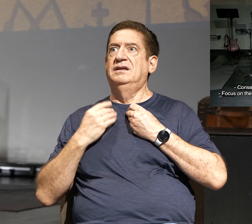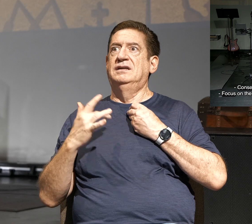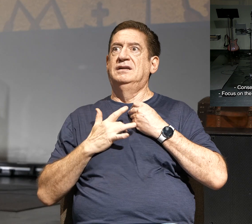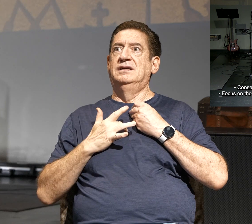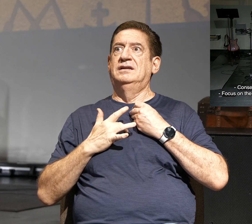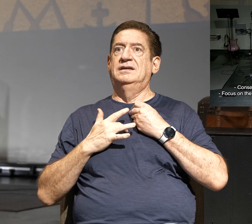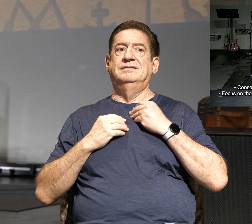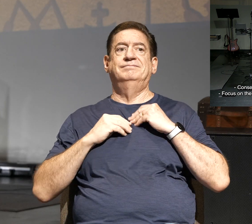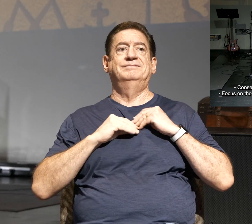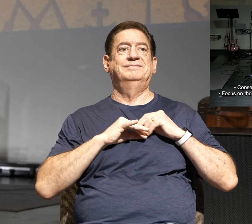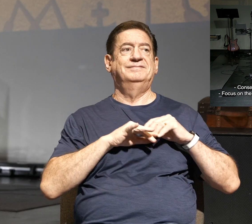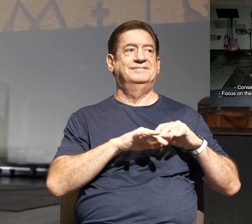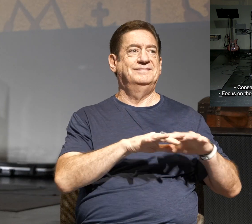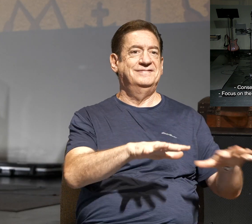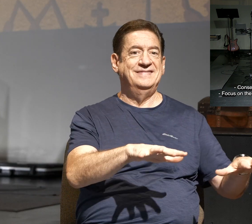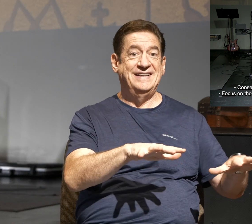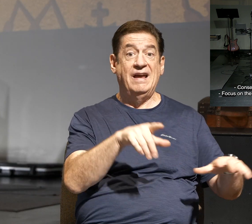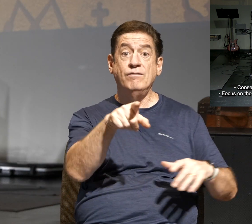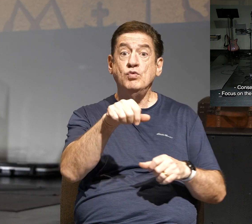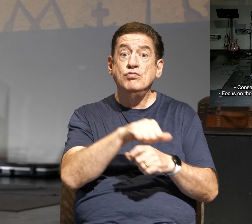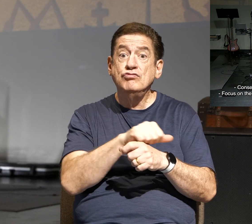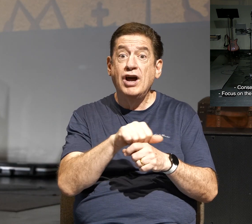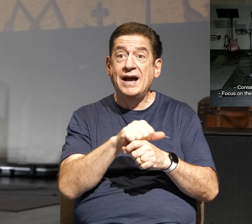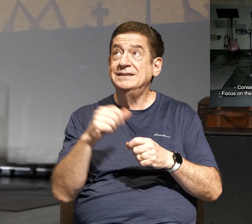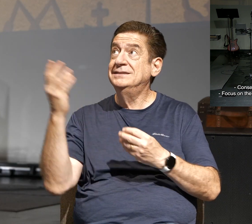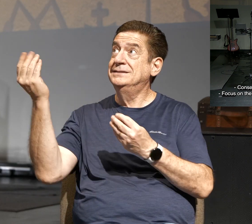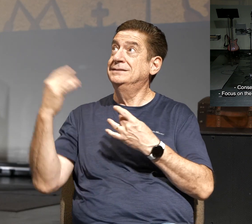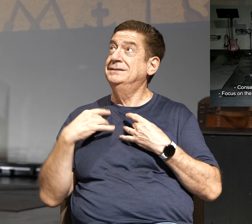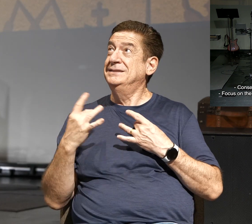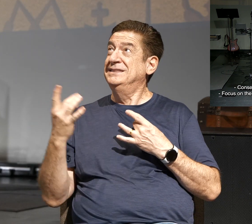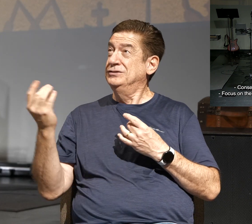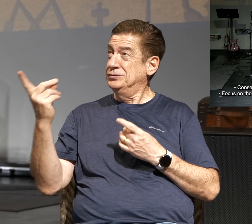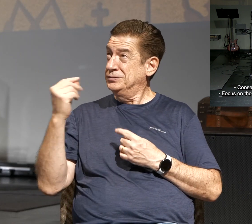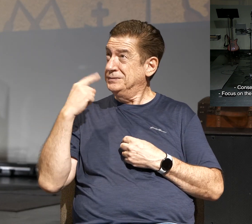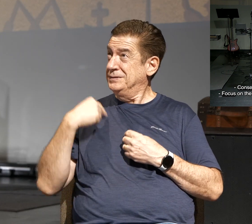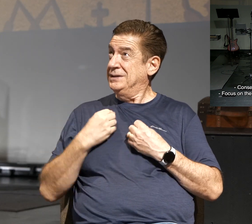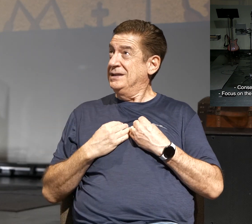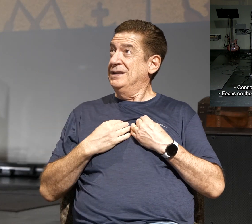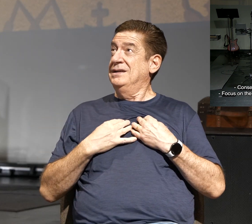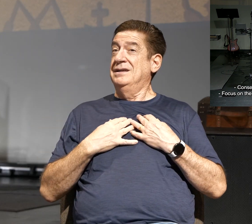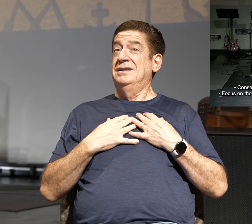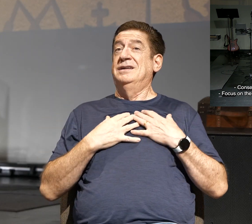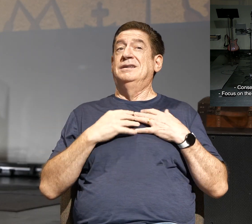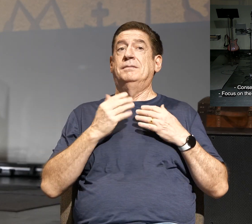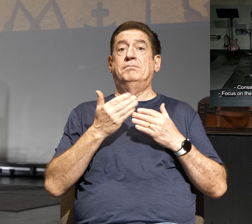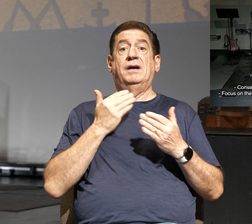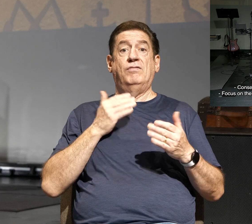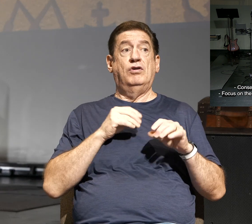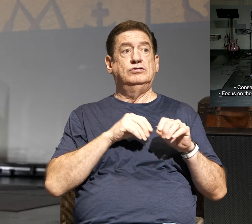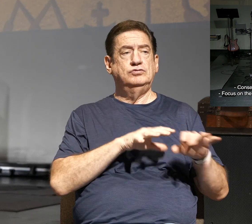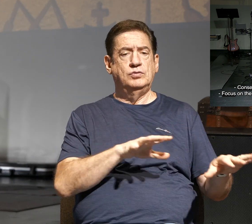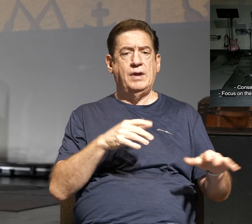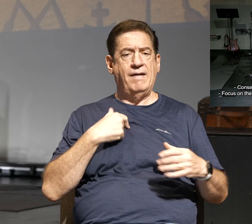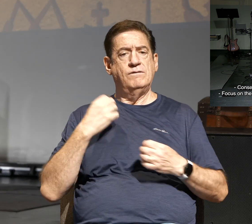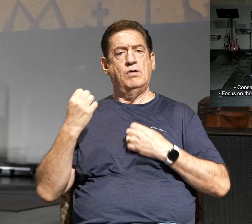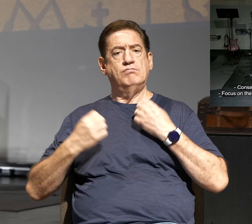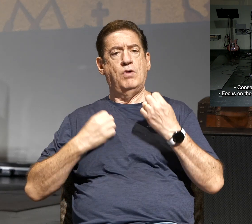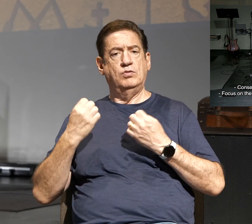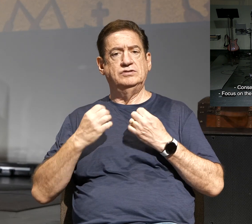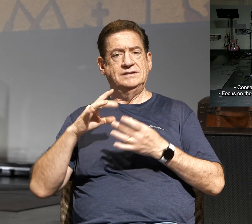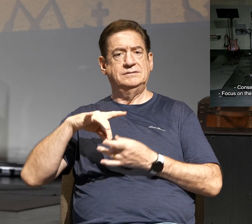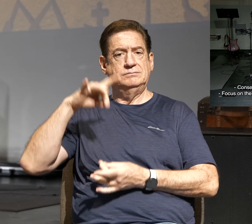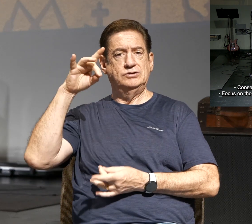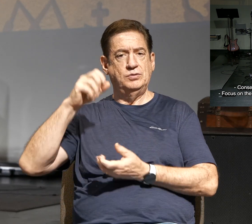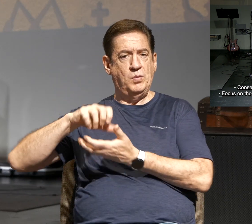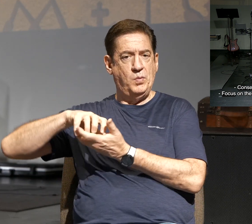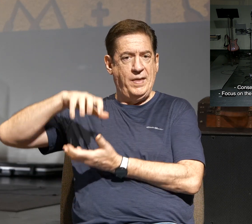you practice being before doing, you will operate from a place of emotional and spiritual wealth.